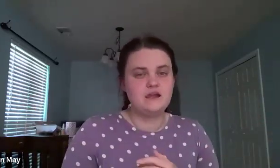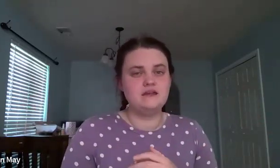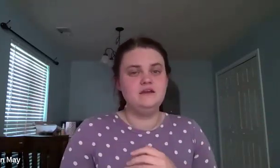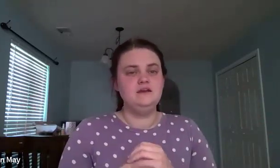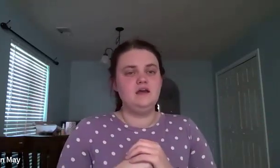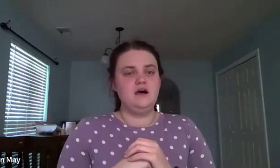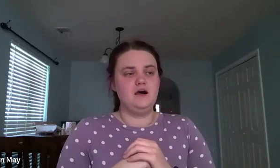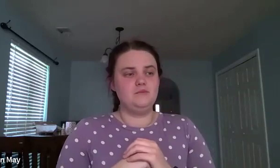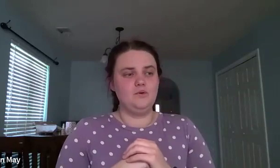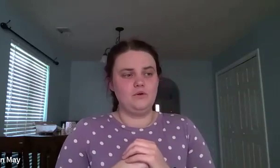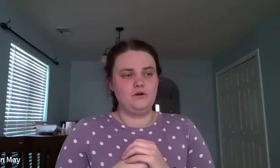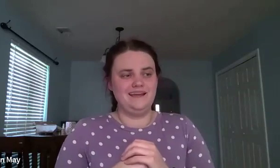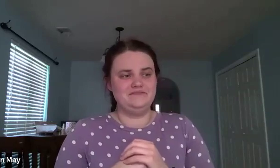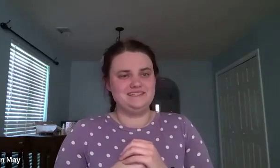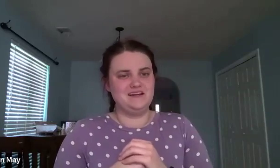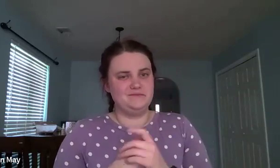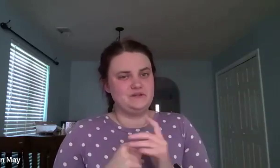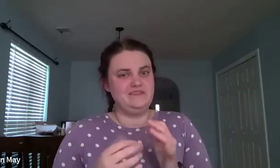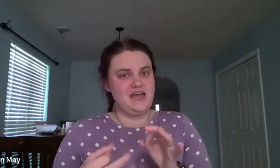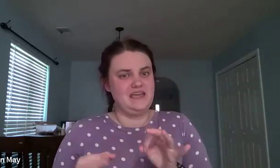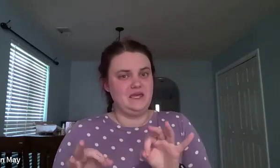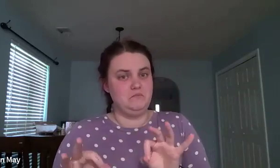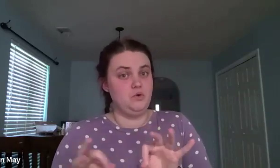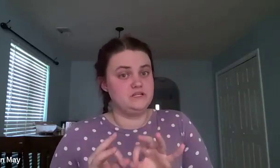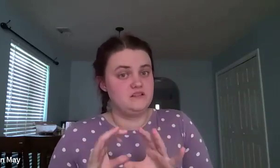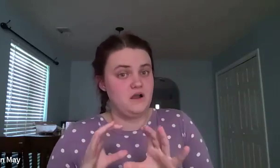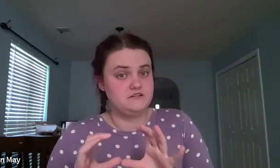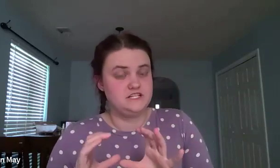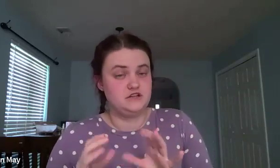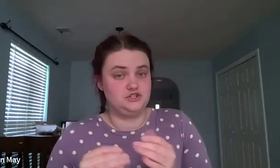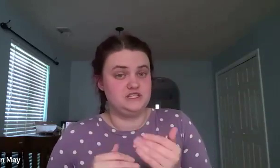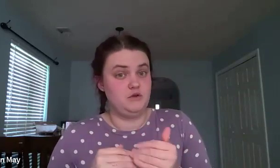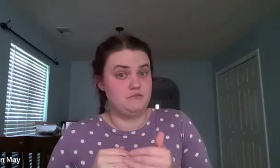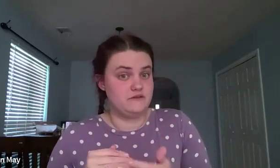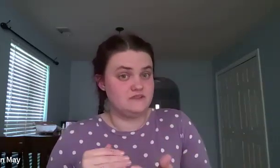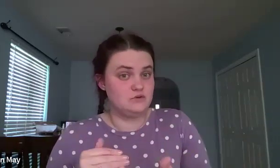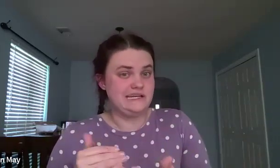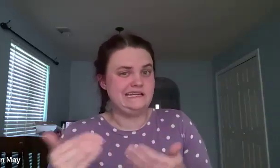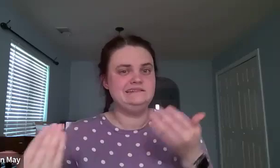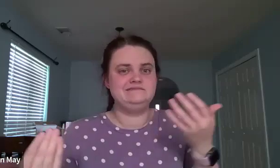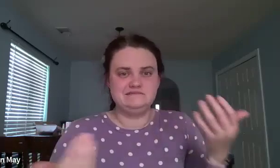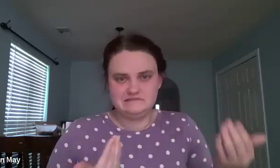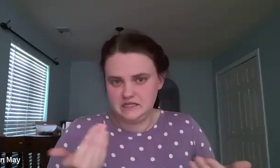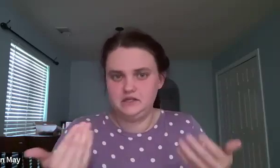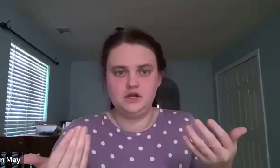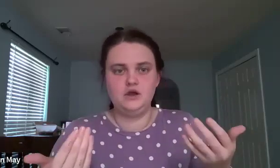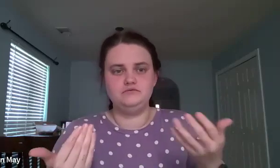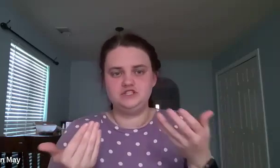beforehand, or if it's not really that important to the conversation, like you're just saying you had bread this morning, just